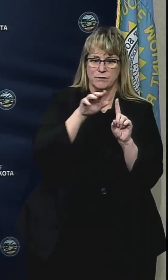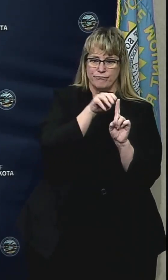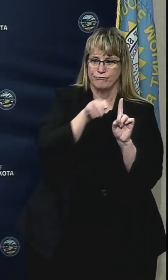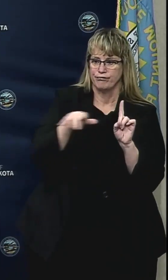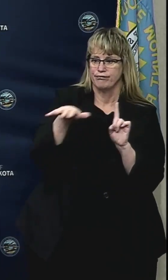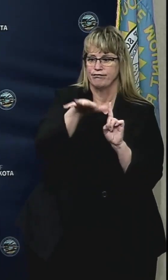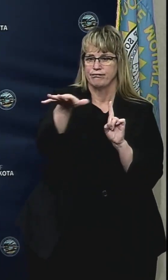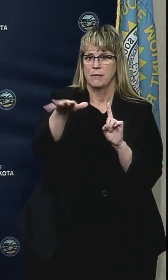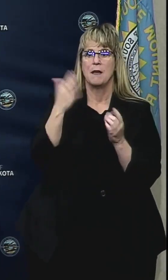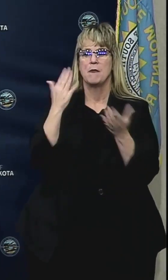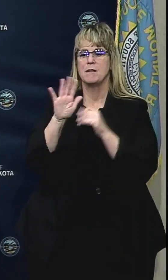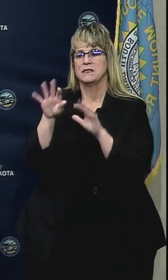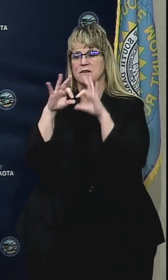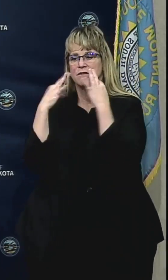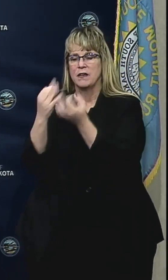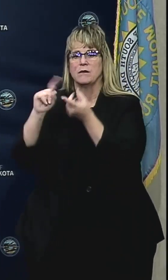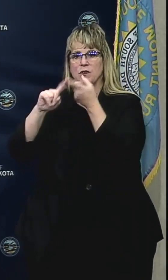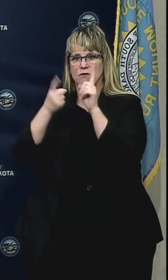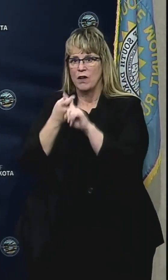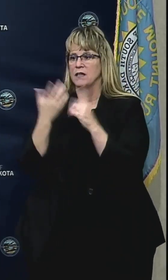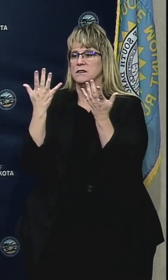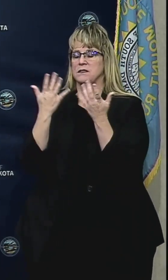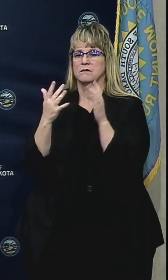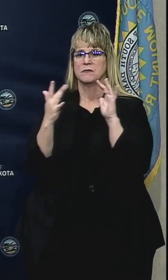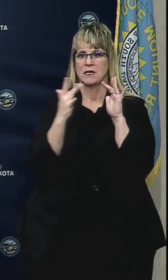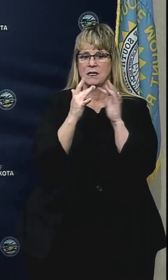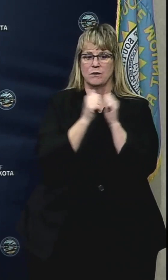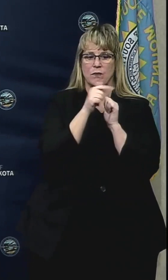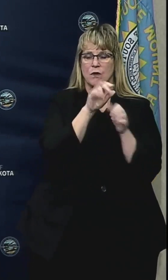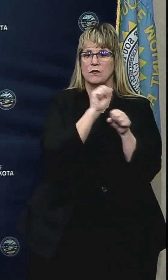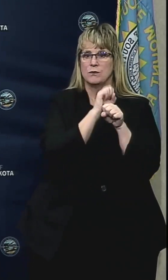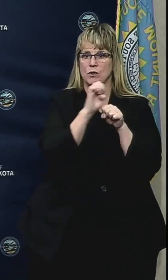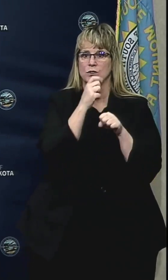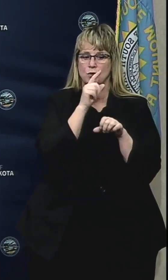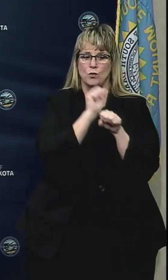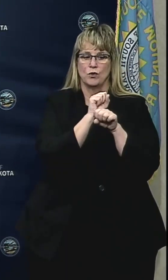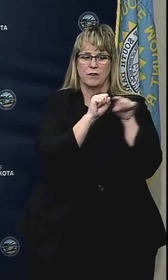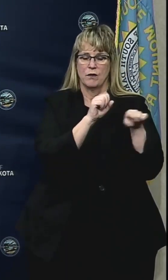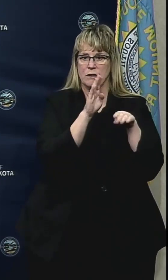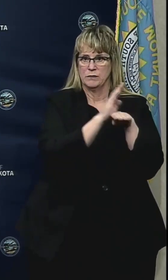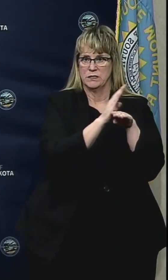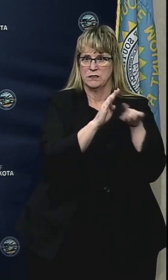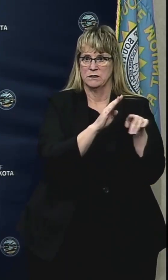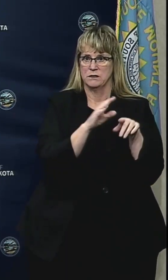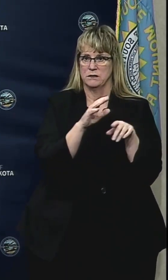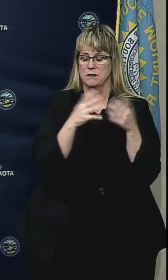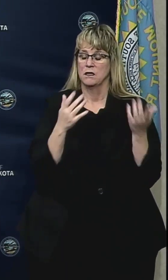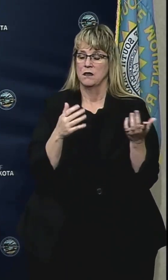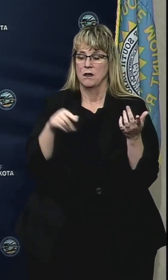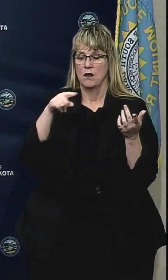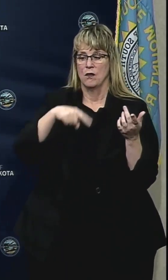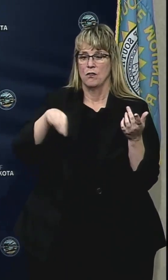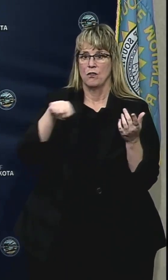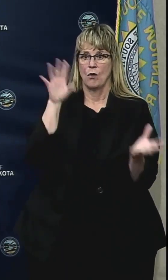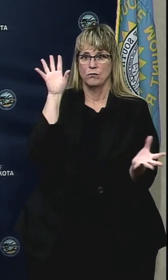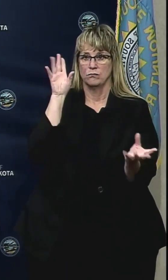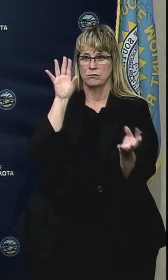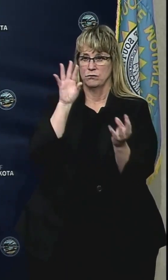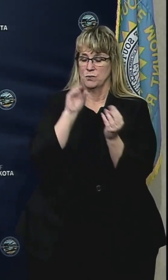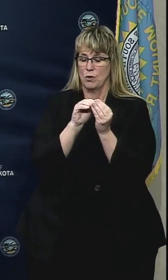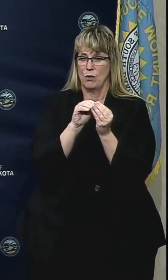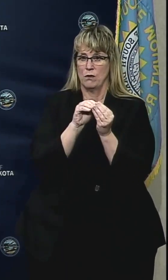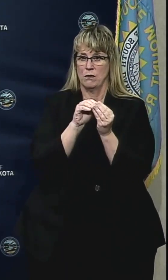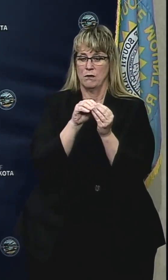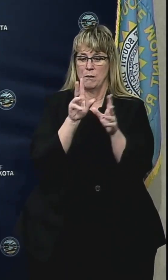being family members or friends or in contact with those employees that work at the facility. Those total people,